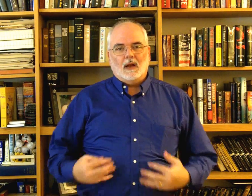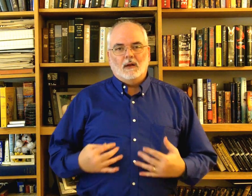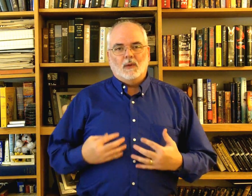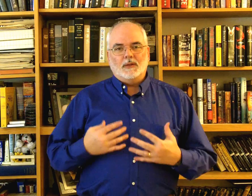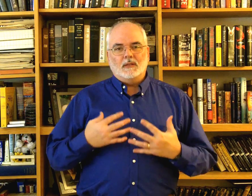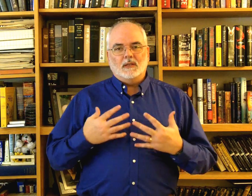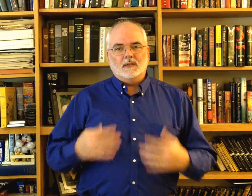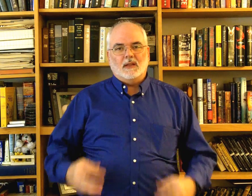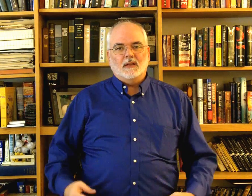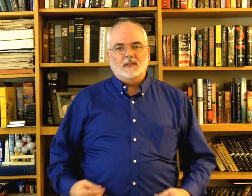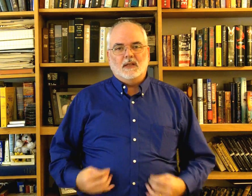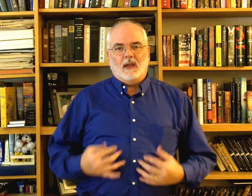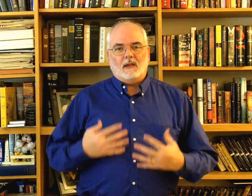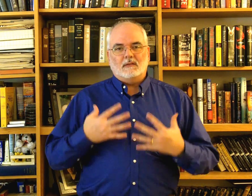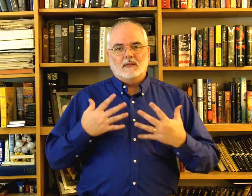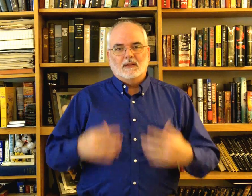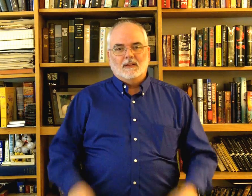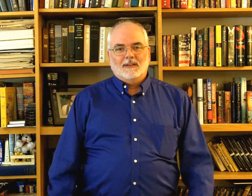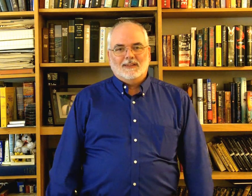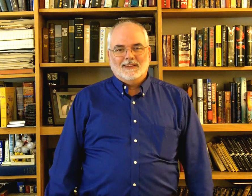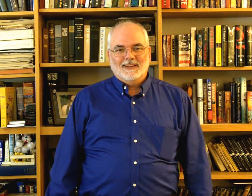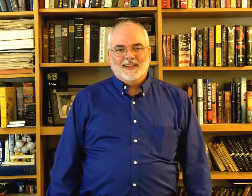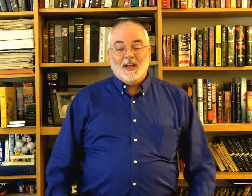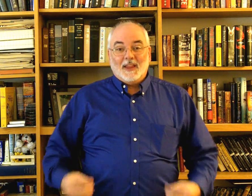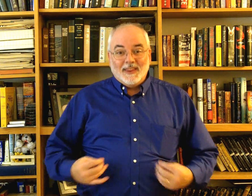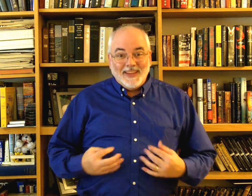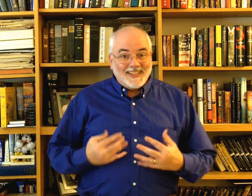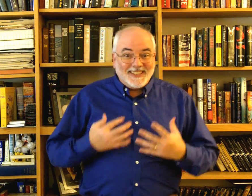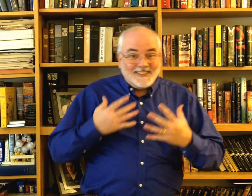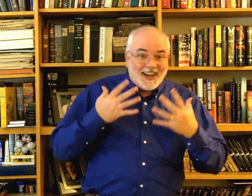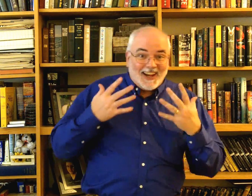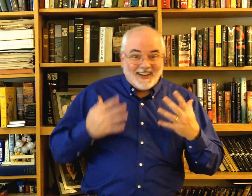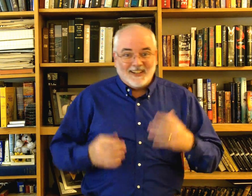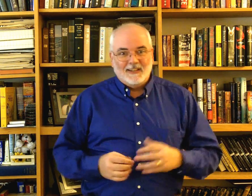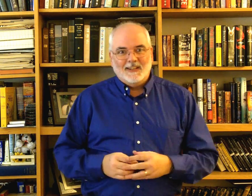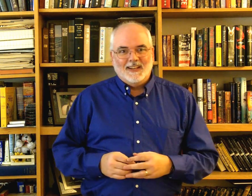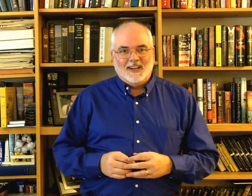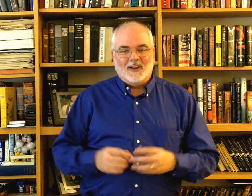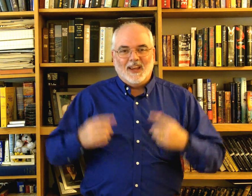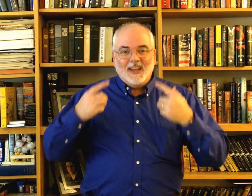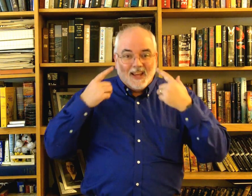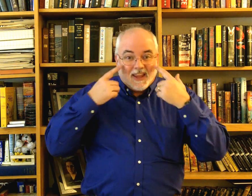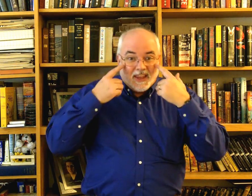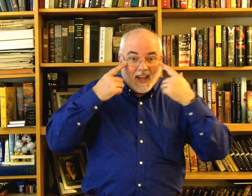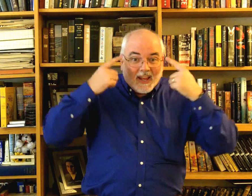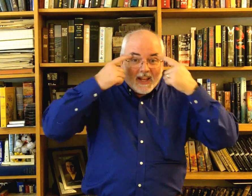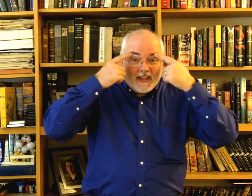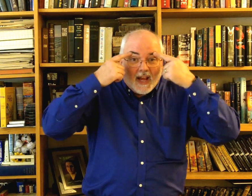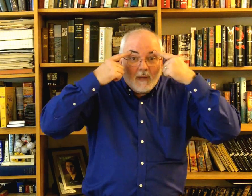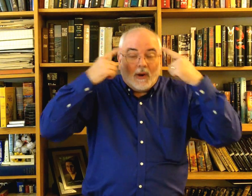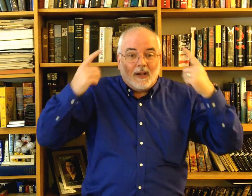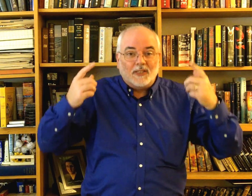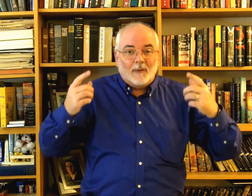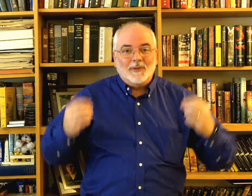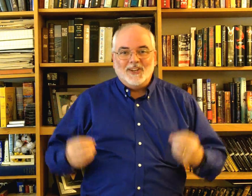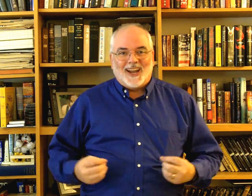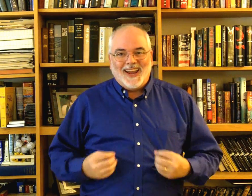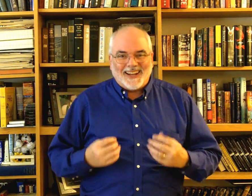I don't know what this is. I think this is gas. This is delight. Okay? Get the eyebrows up. Delight